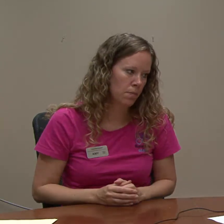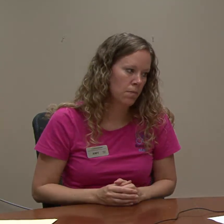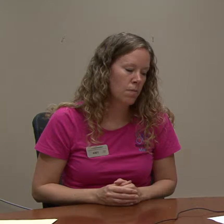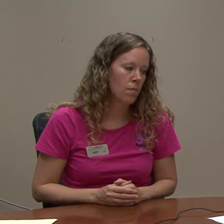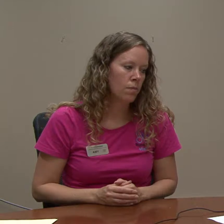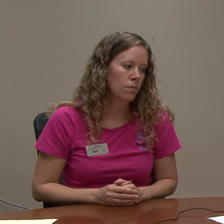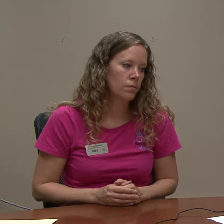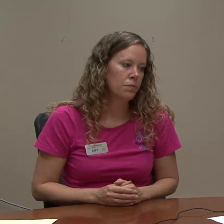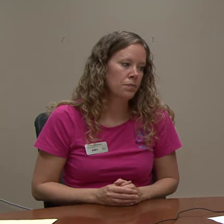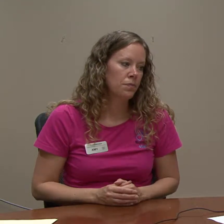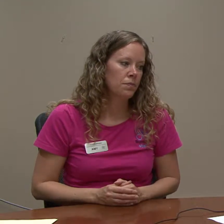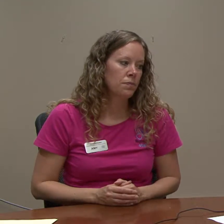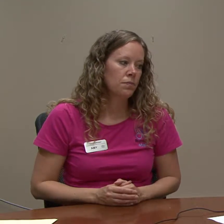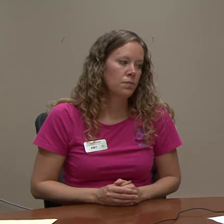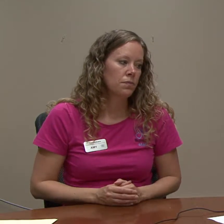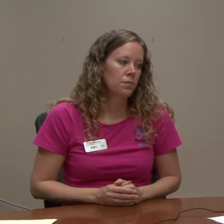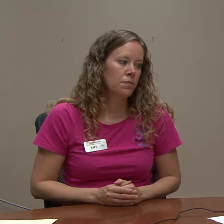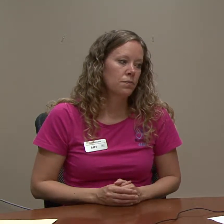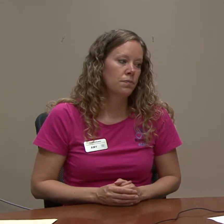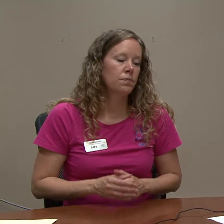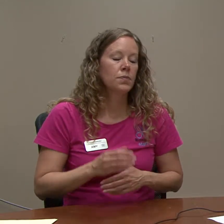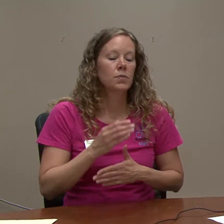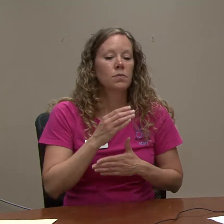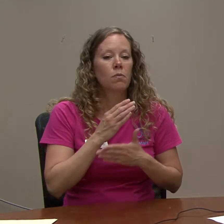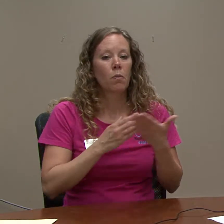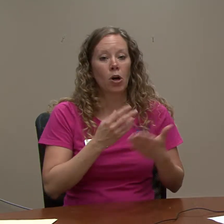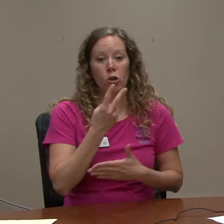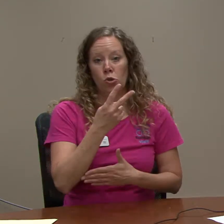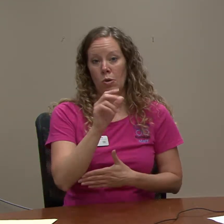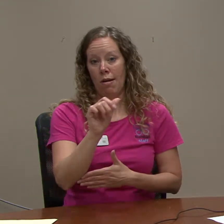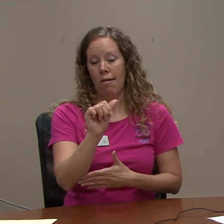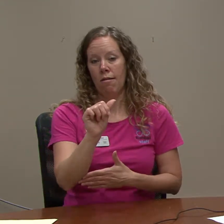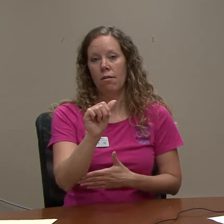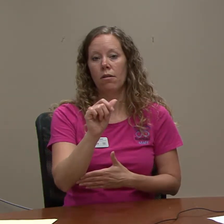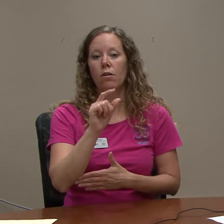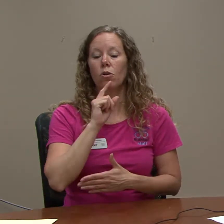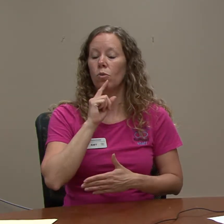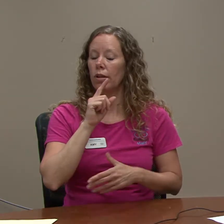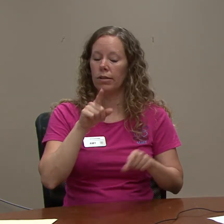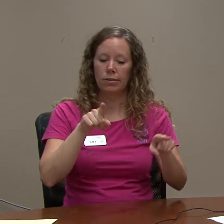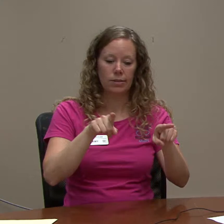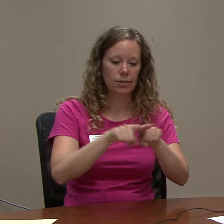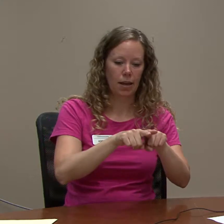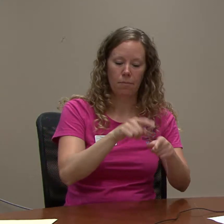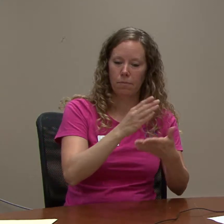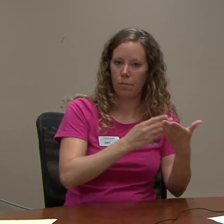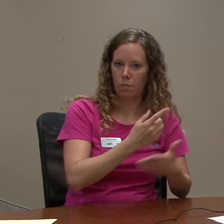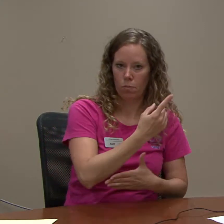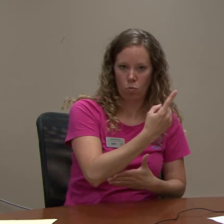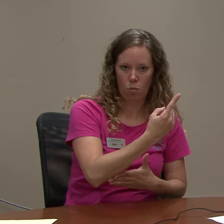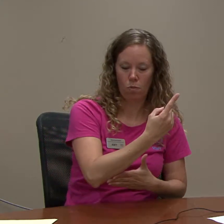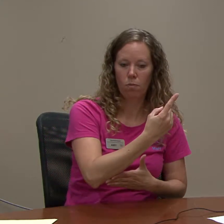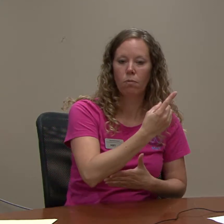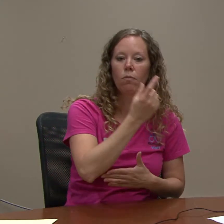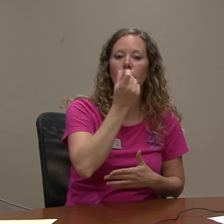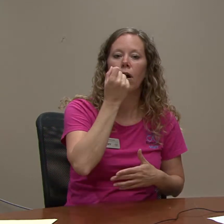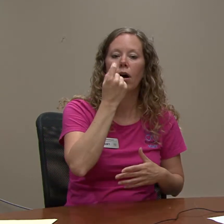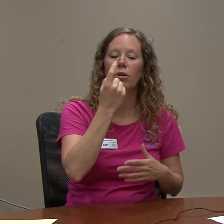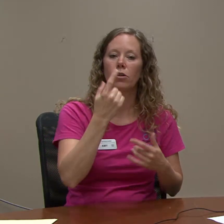Process for outdoor visiting expanded phase 2A. The process is identical to phase 1, except that you now have